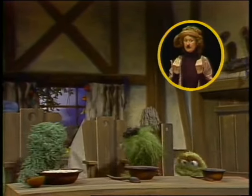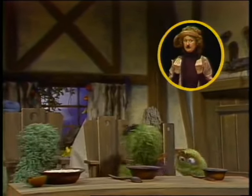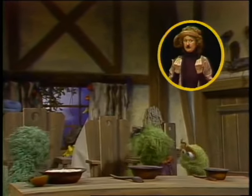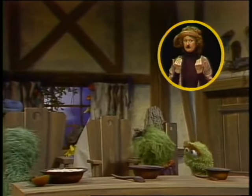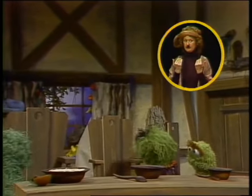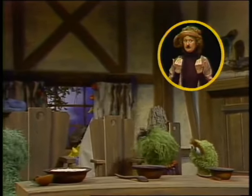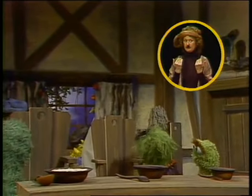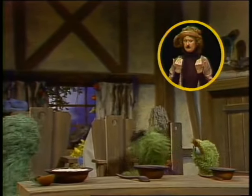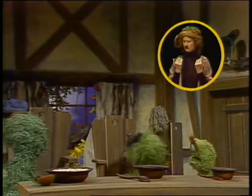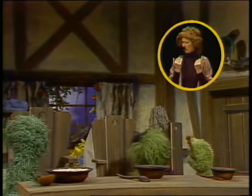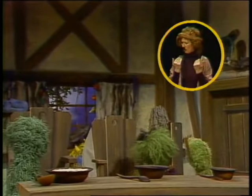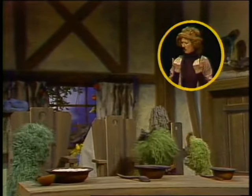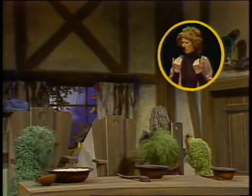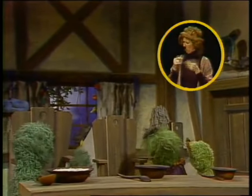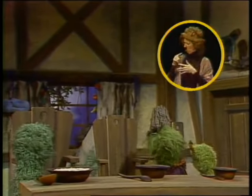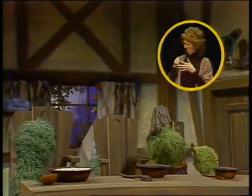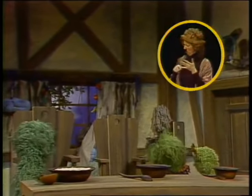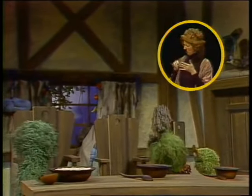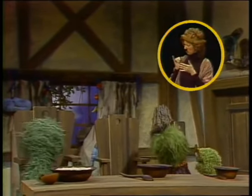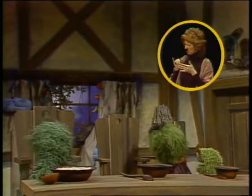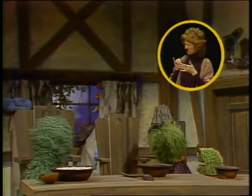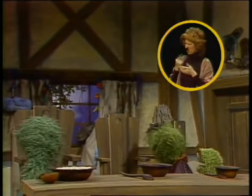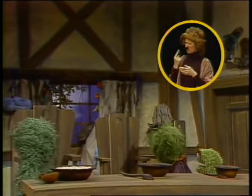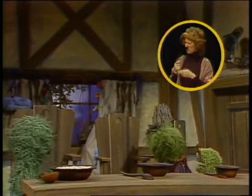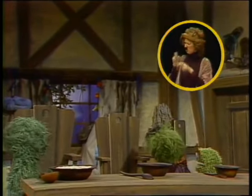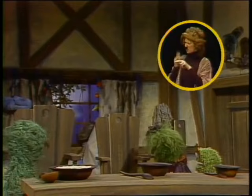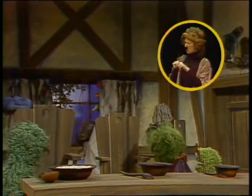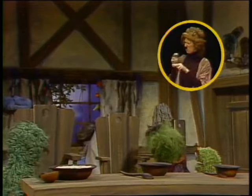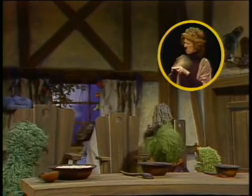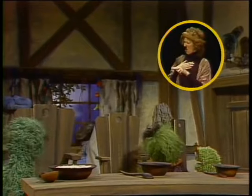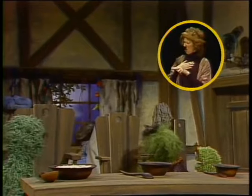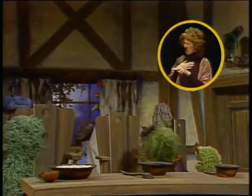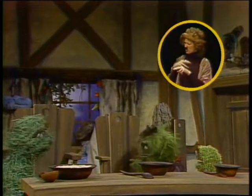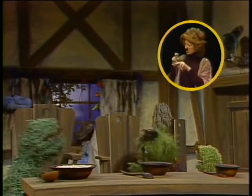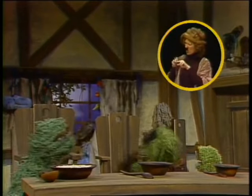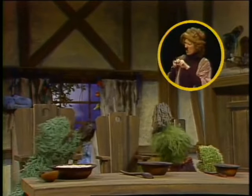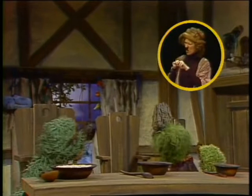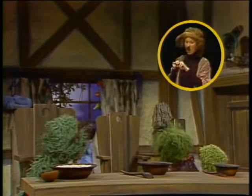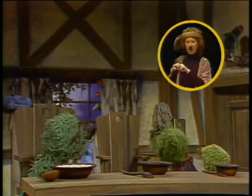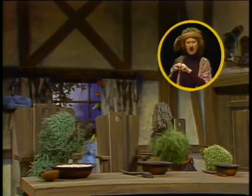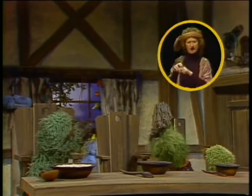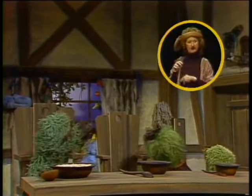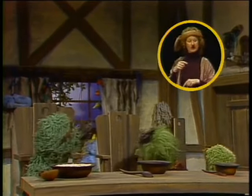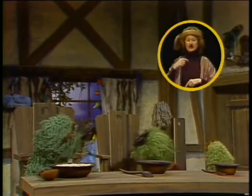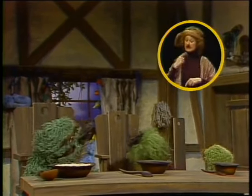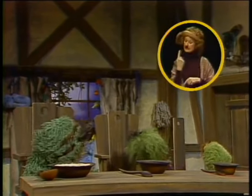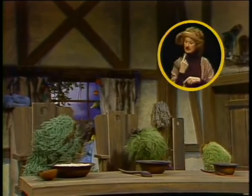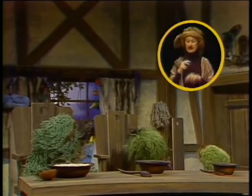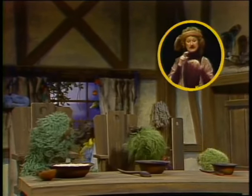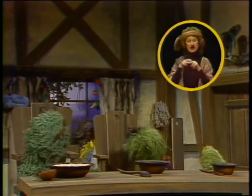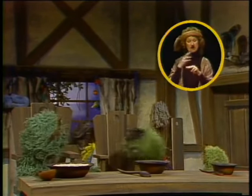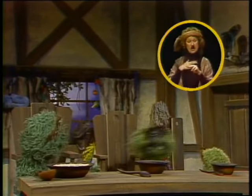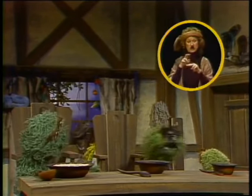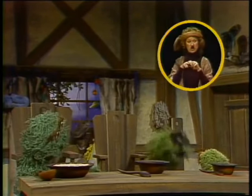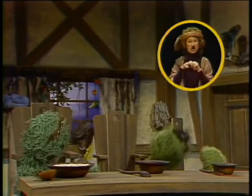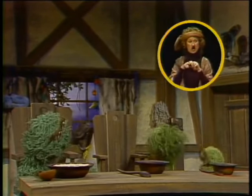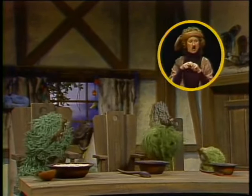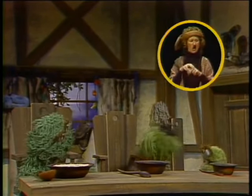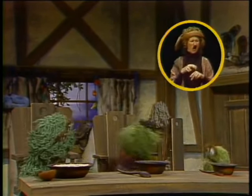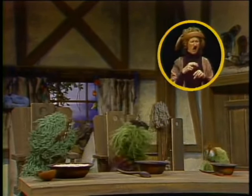Hey, what's this? What? Somebody's been sitting in my chair here. Yeah, someone's been sitting in my chair, too. Hey, wait. Somebody's been sitting